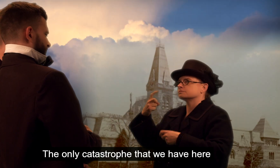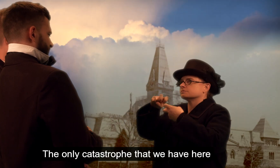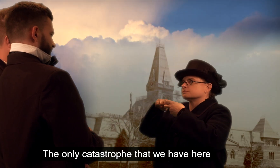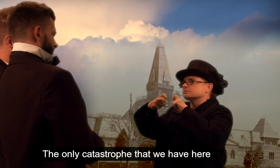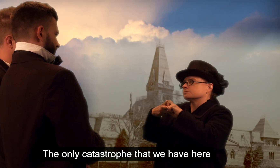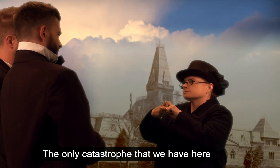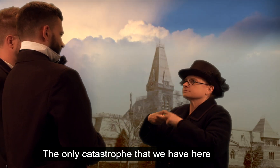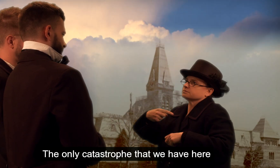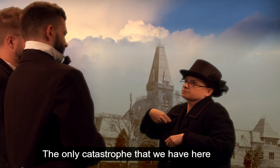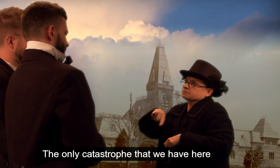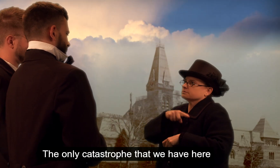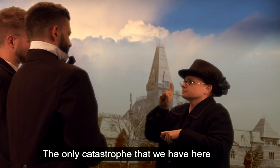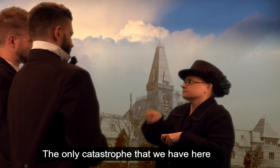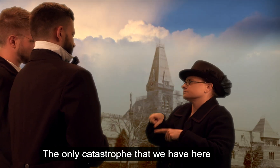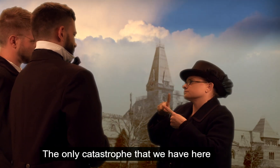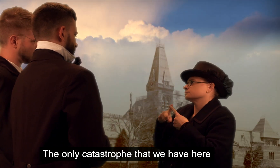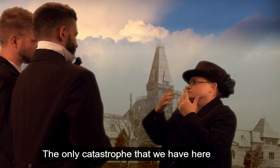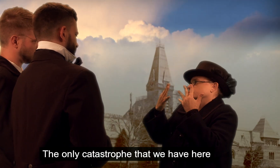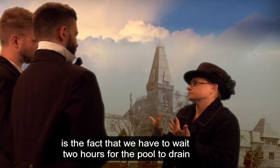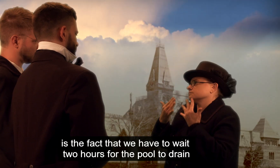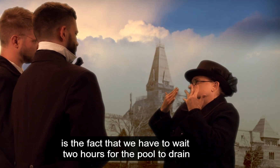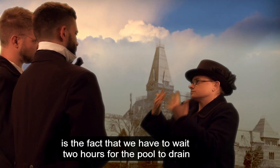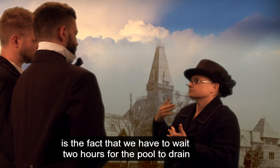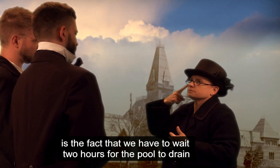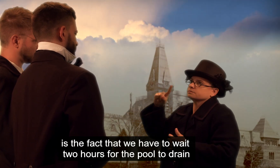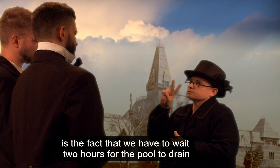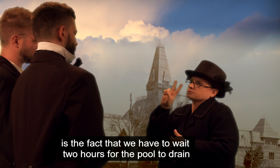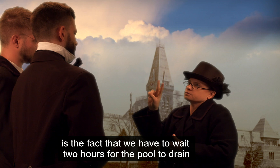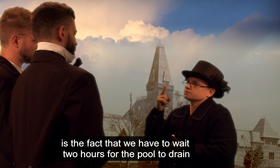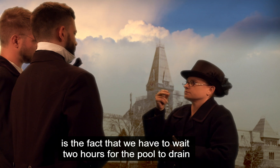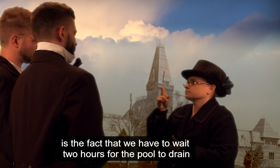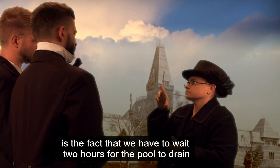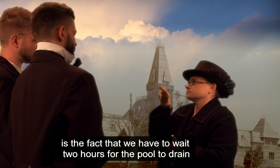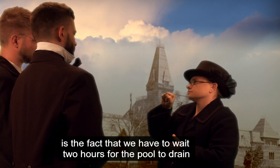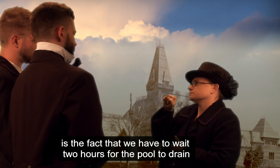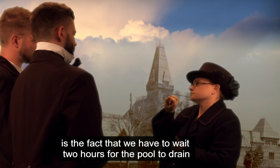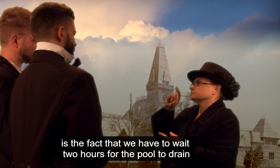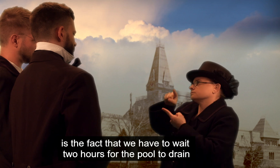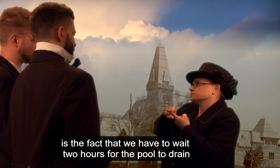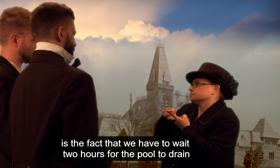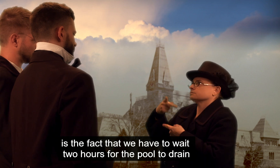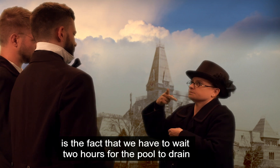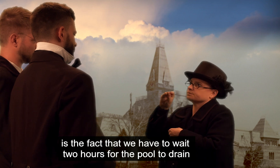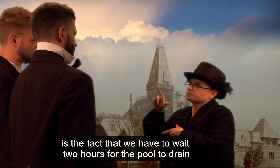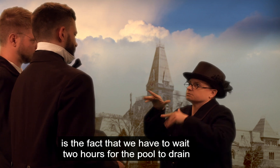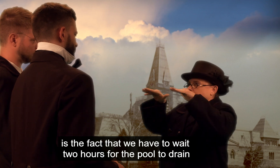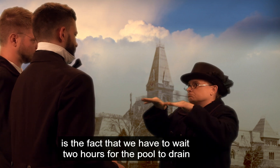The only catastrophe that we have here is the fact that we have to wait 2 hours for the pool to drain.